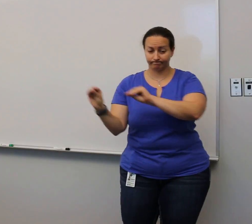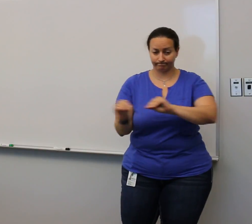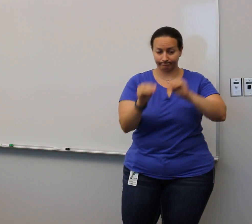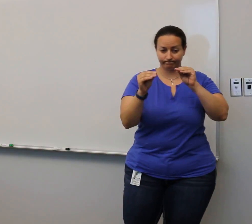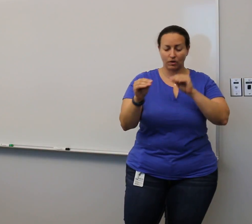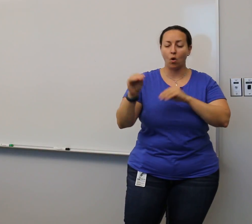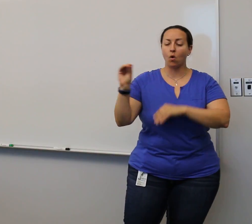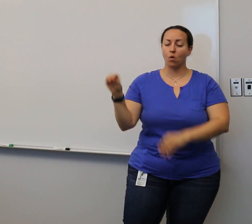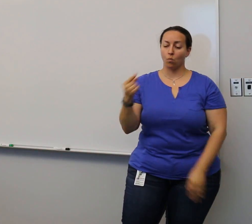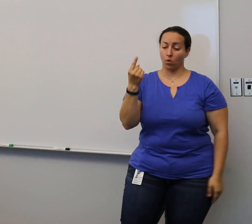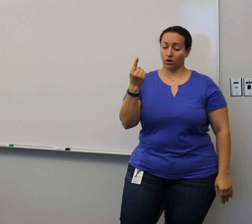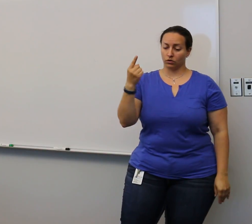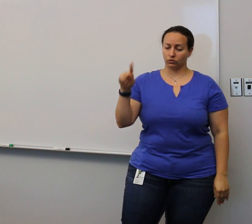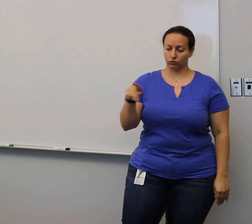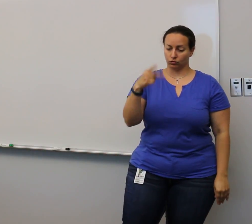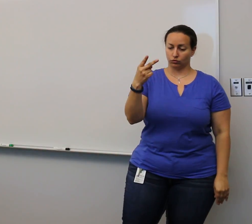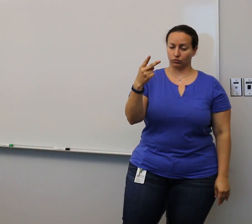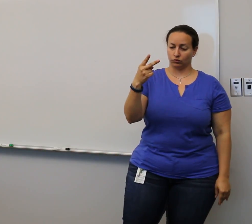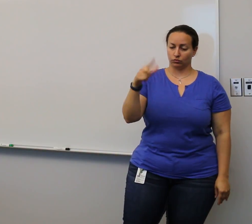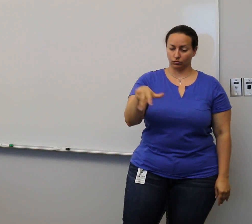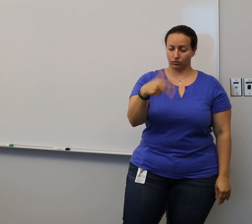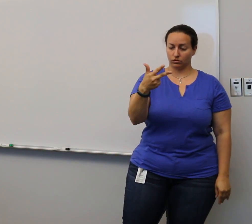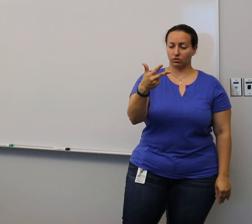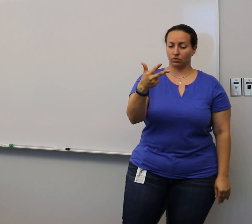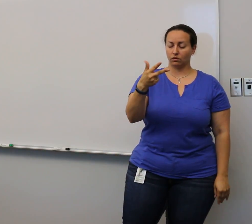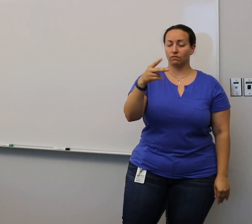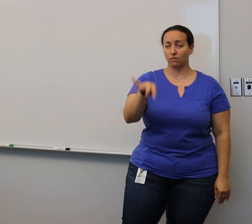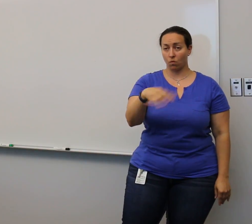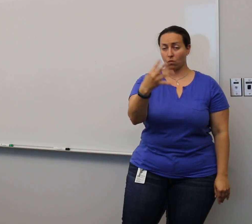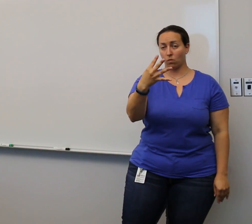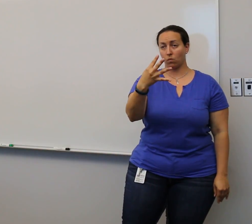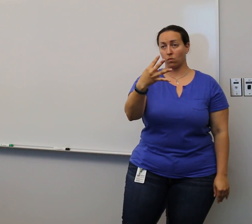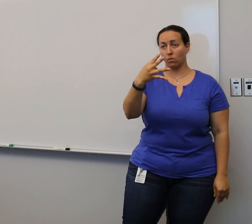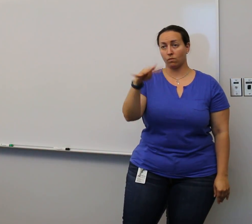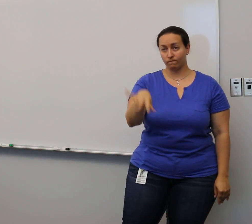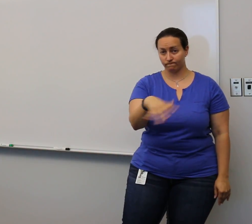1, 2, 3, 4, 5.